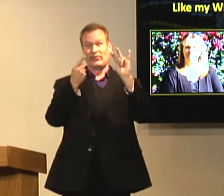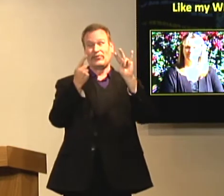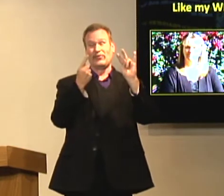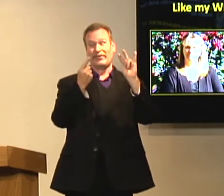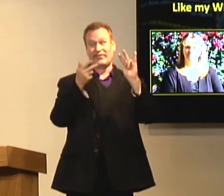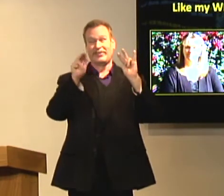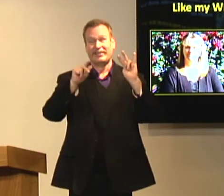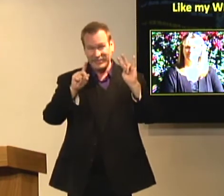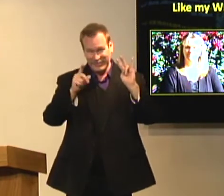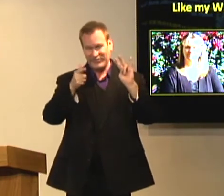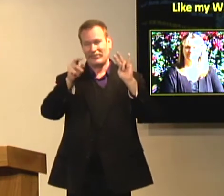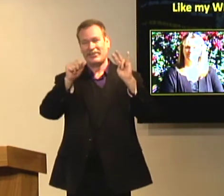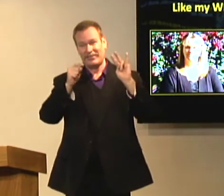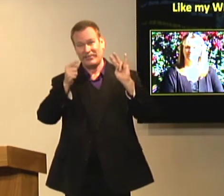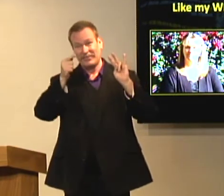She's a blessing to us.